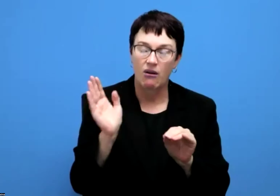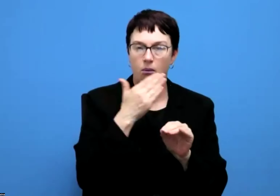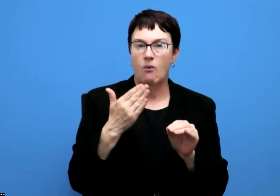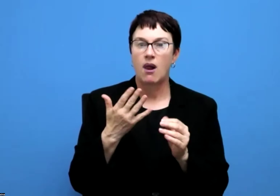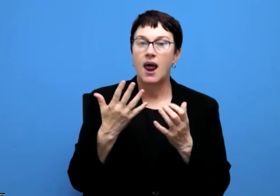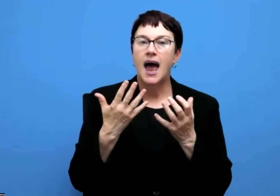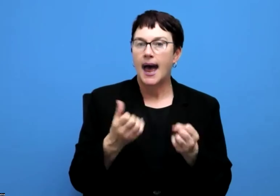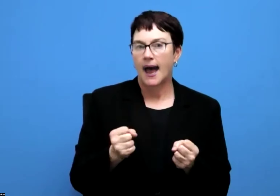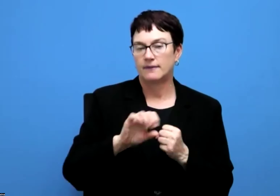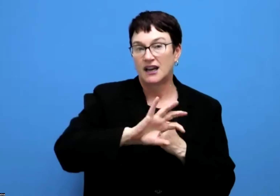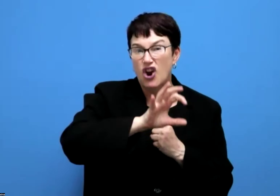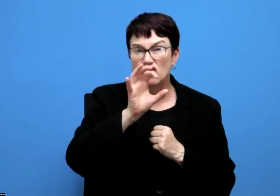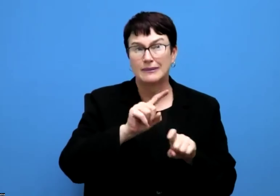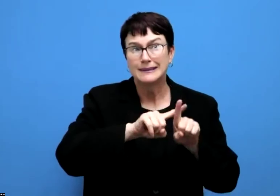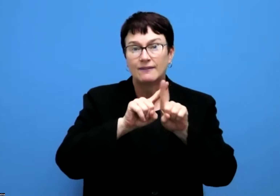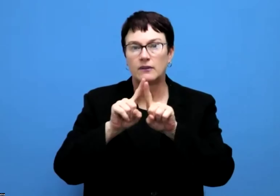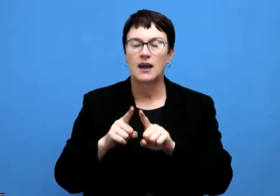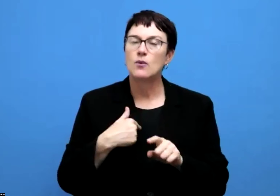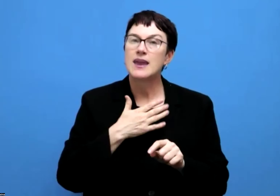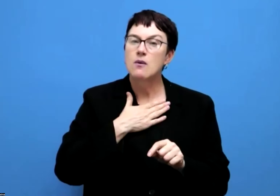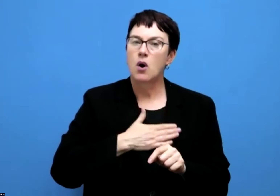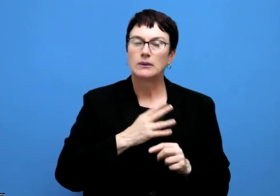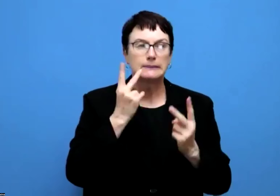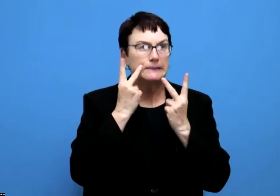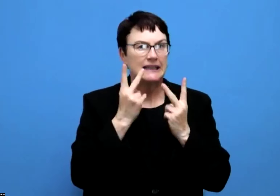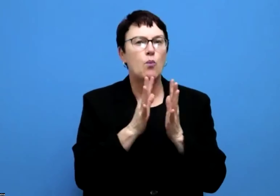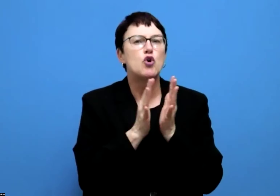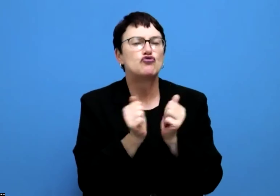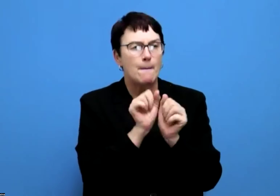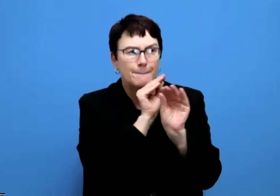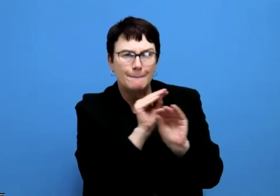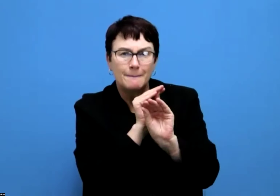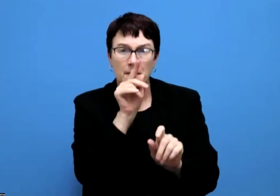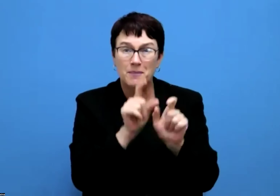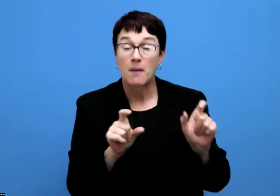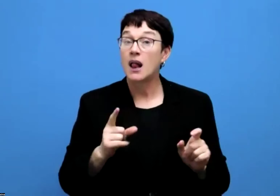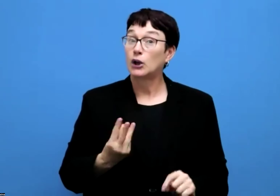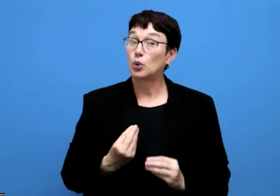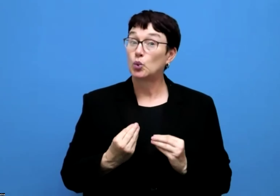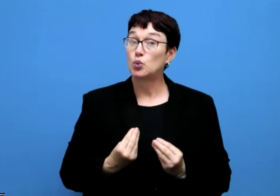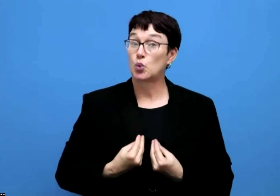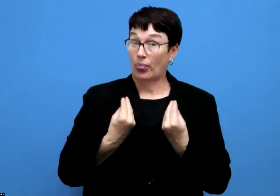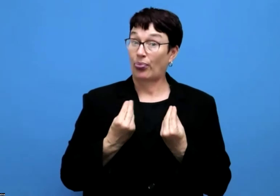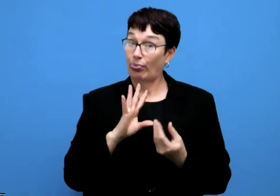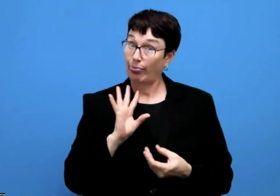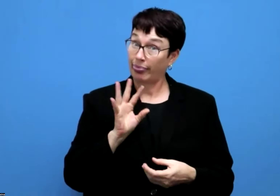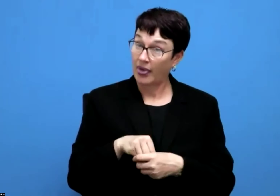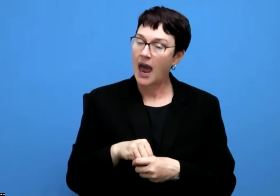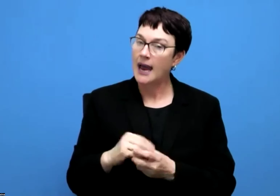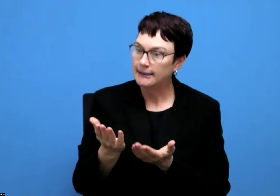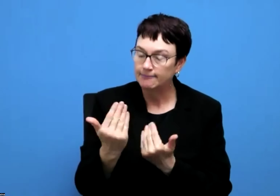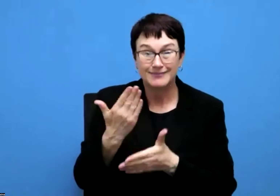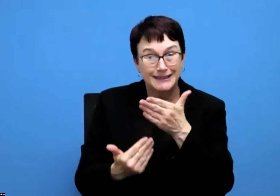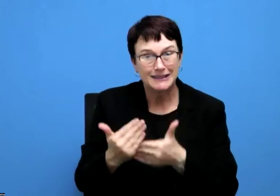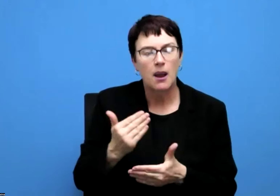what accessible and inclusive SBC looks like, and training youth ambassadors, including young people with disabilities, on